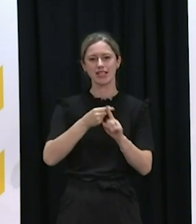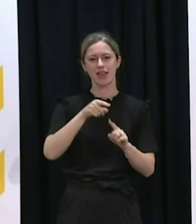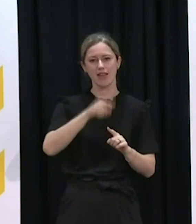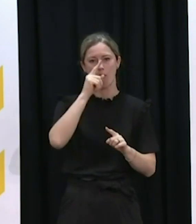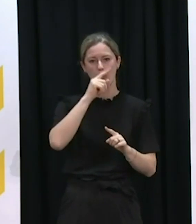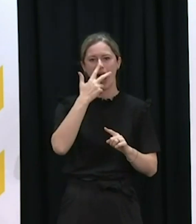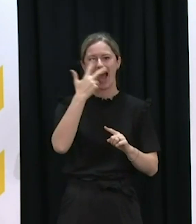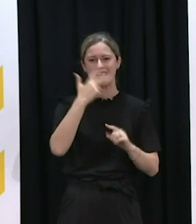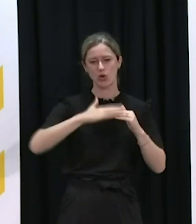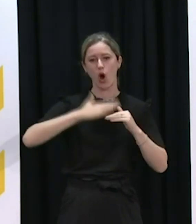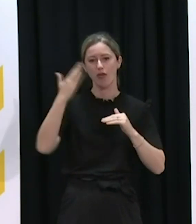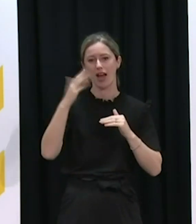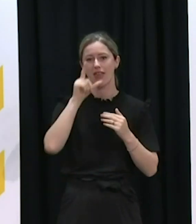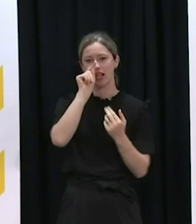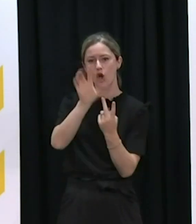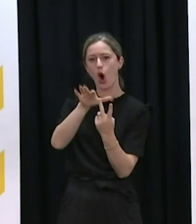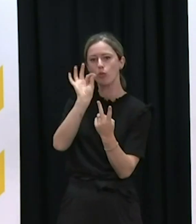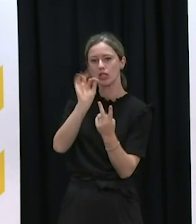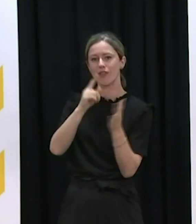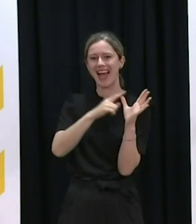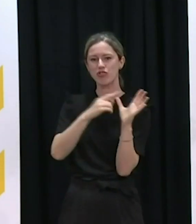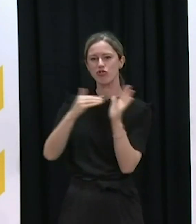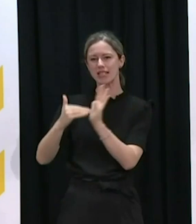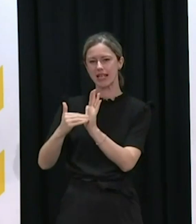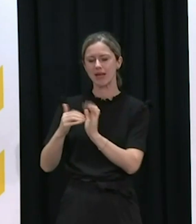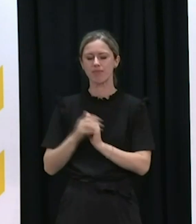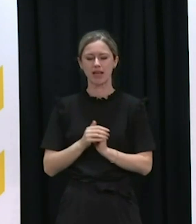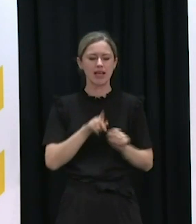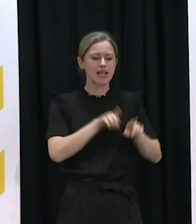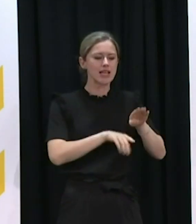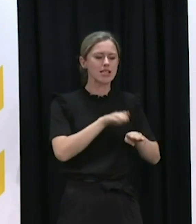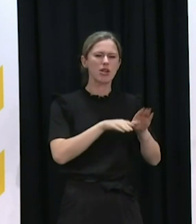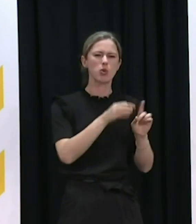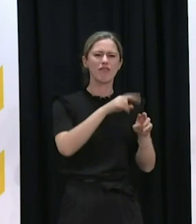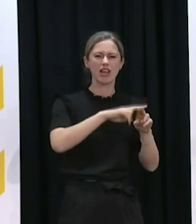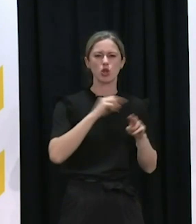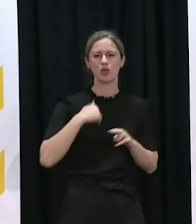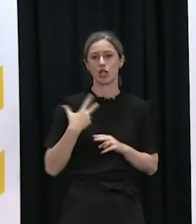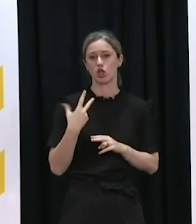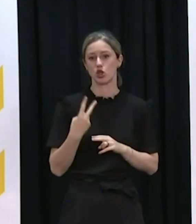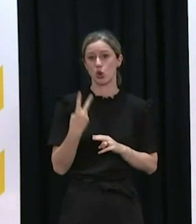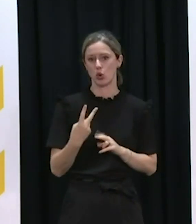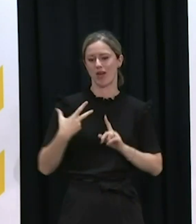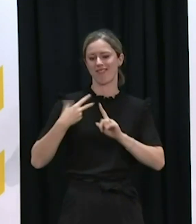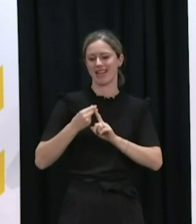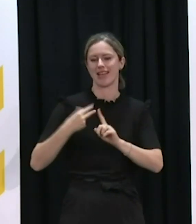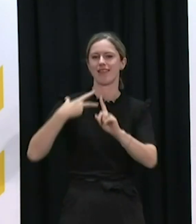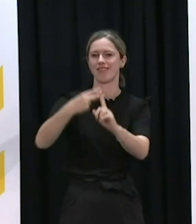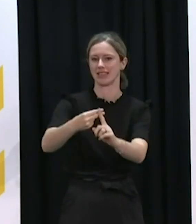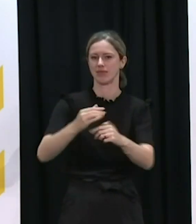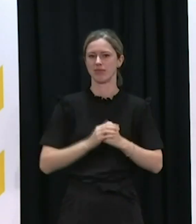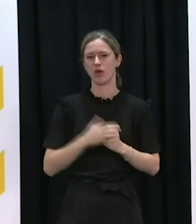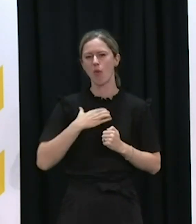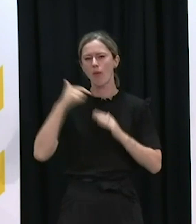aged 18 and over. And like the Pfizer vaccine, this will be a 2-dose course. We'll have more details about this